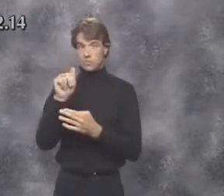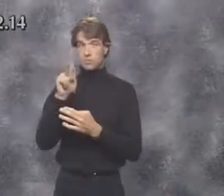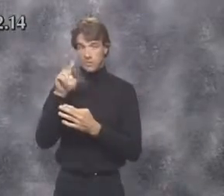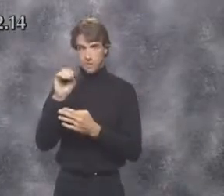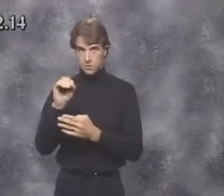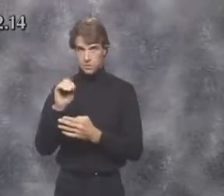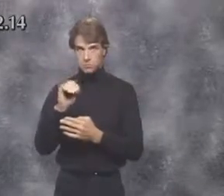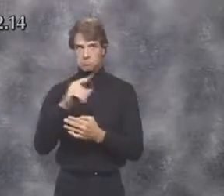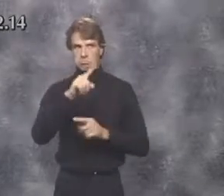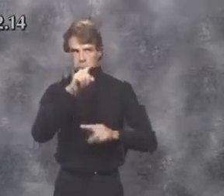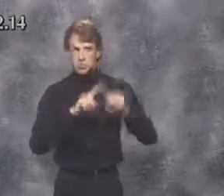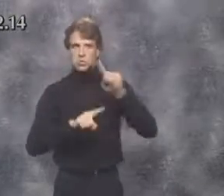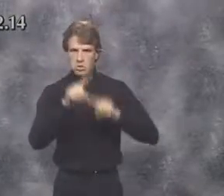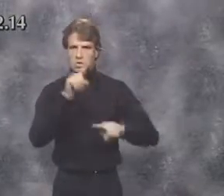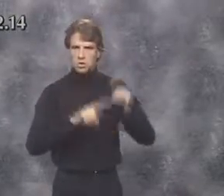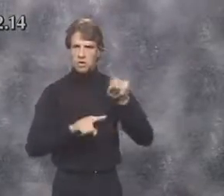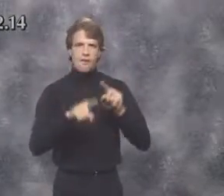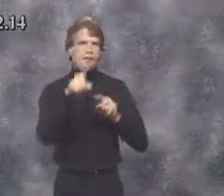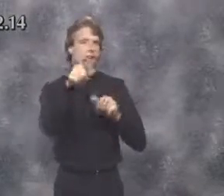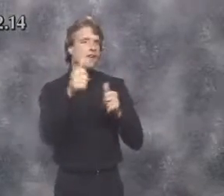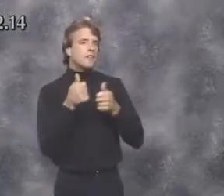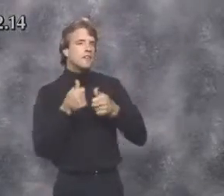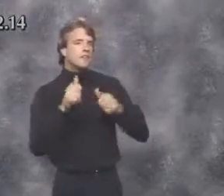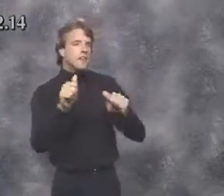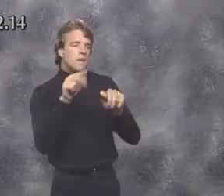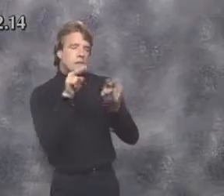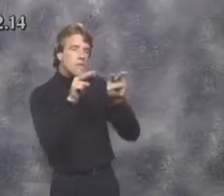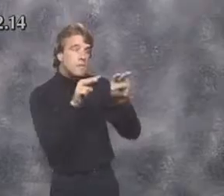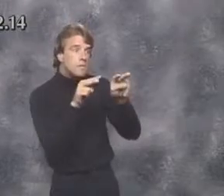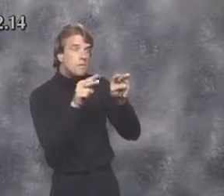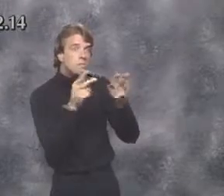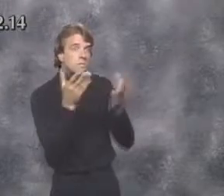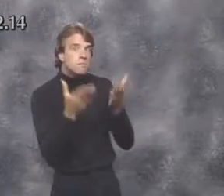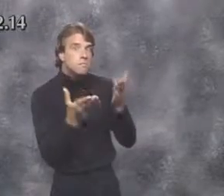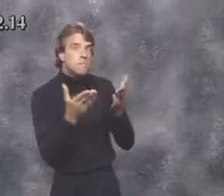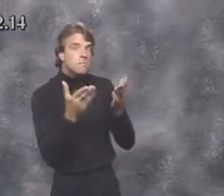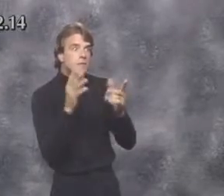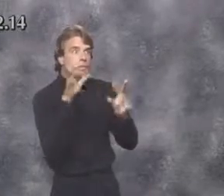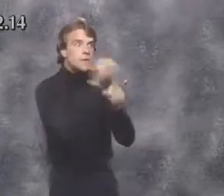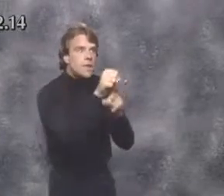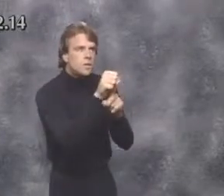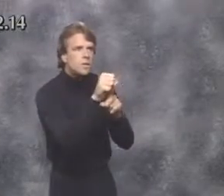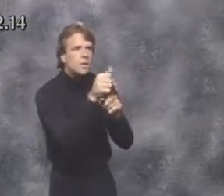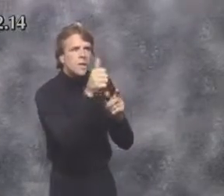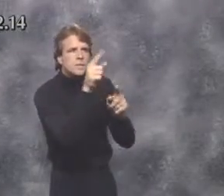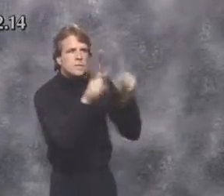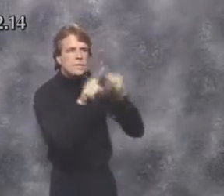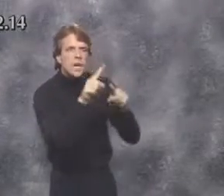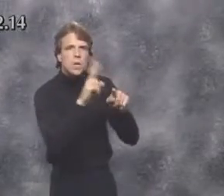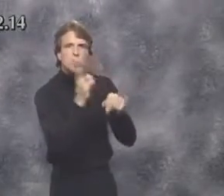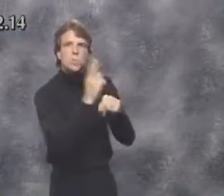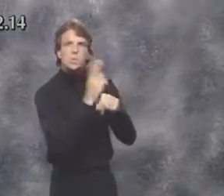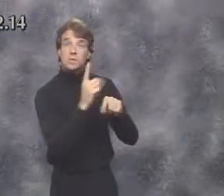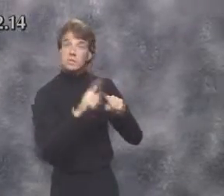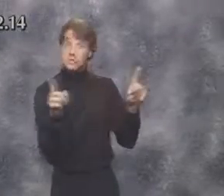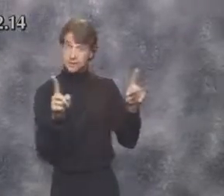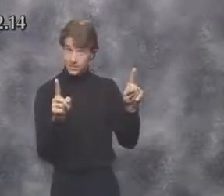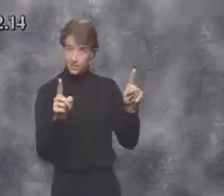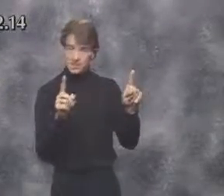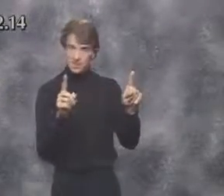family, the Bravo family. And you see if you can try to catch those times when